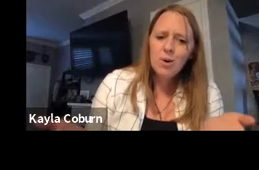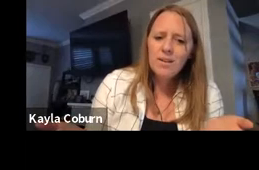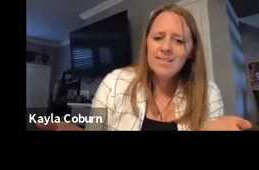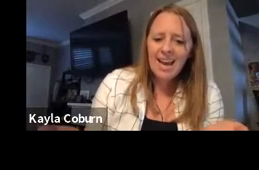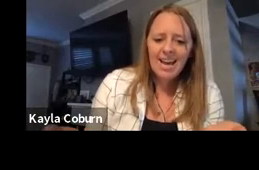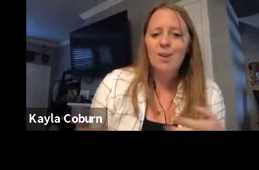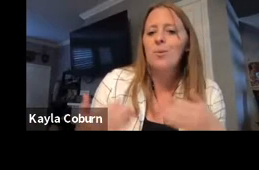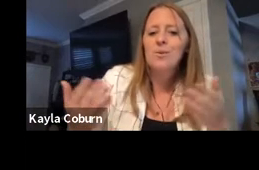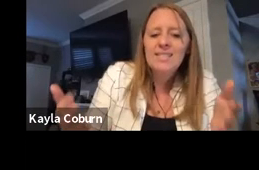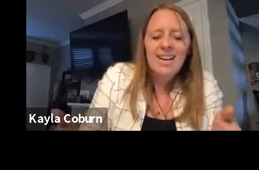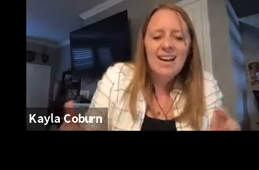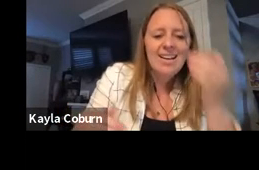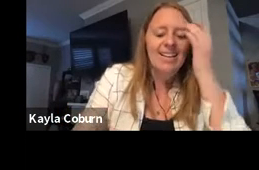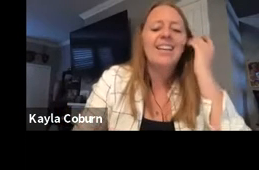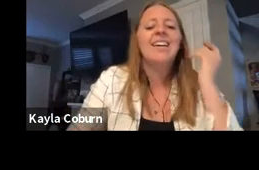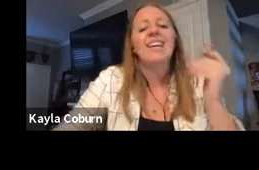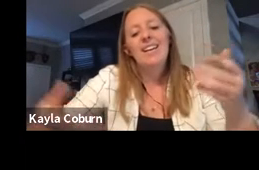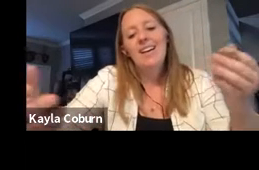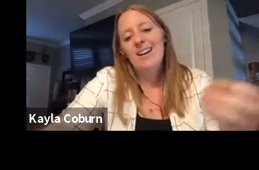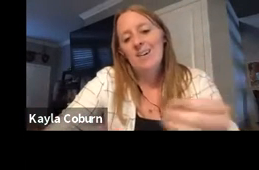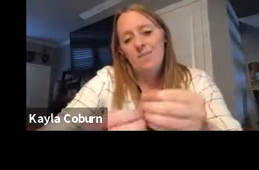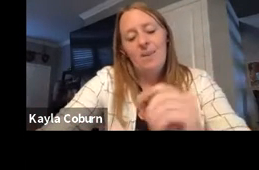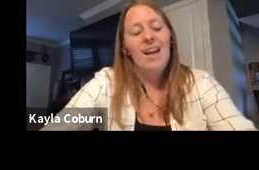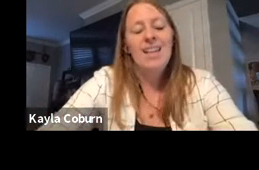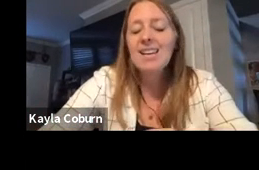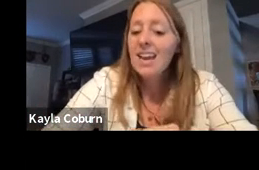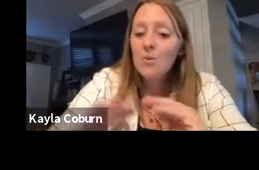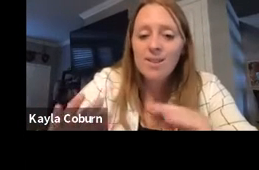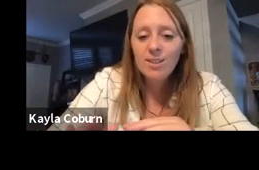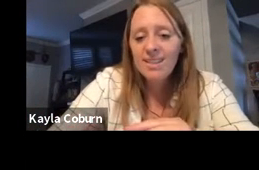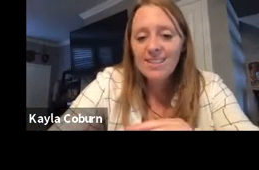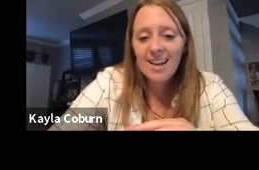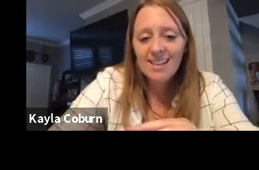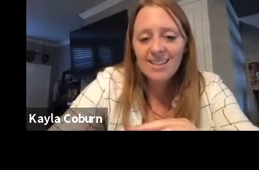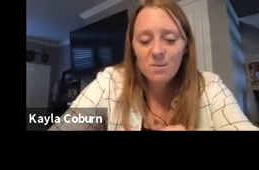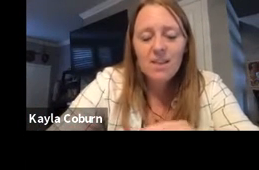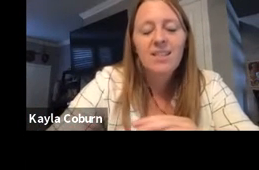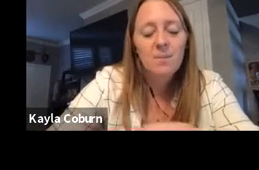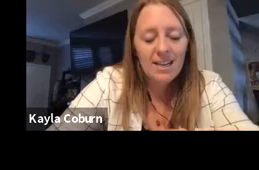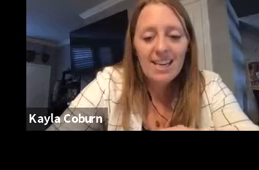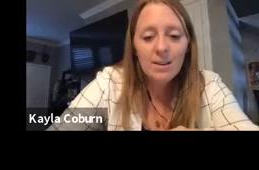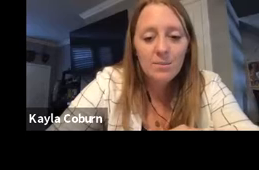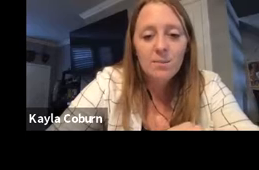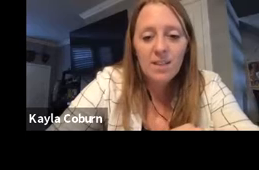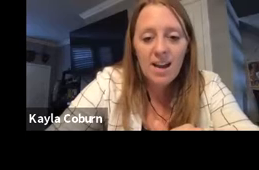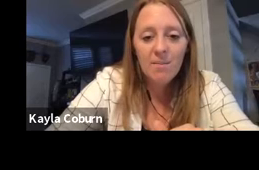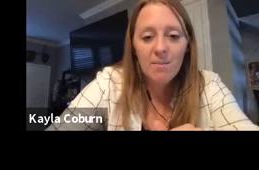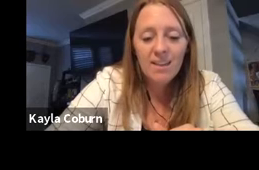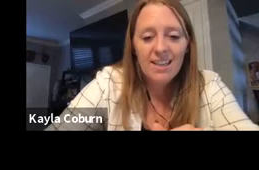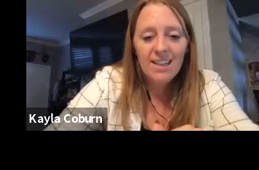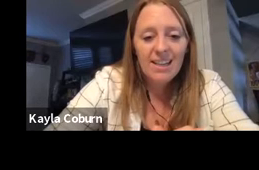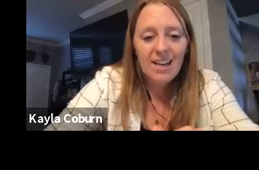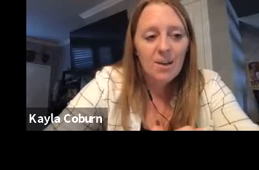more? What do we say? Or what do we sign?" Um, and then again, wait those 10 seconds because it might take them some